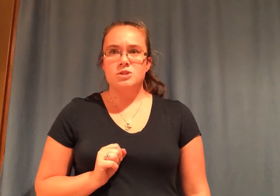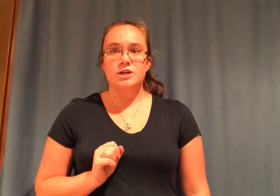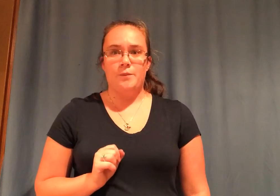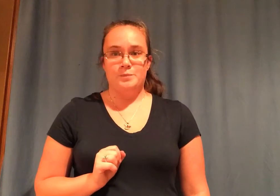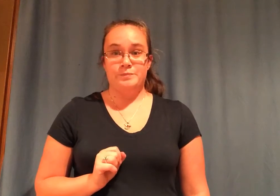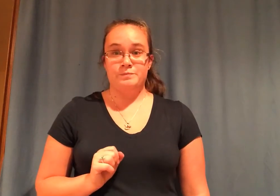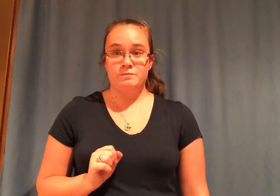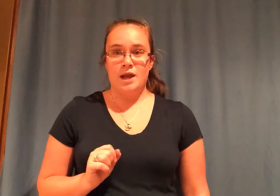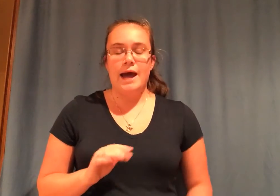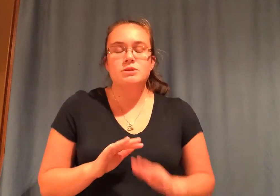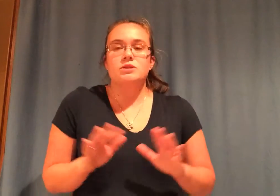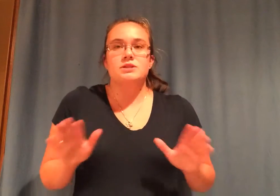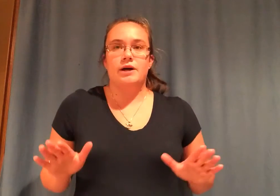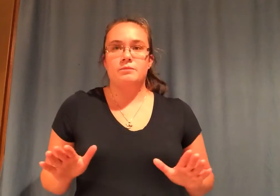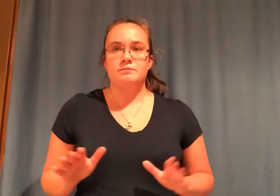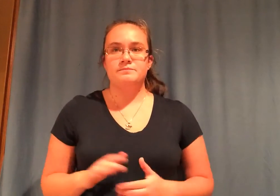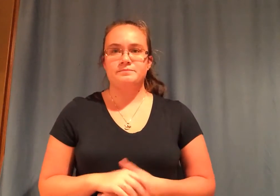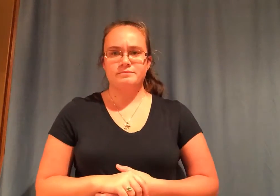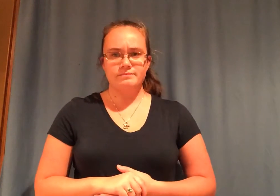Zero. Absolutely zero.